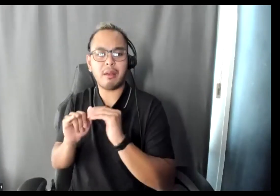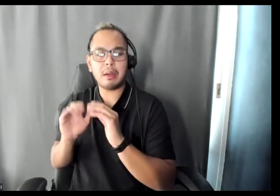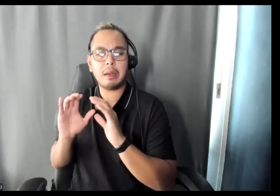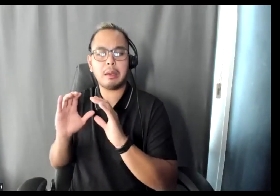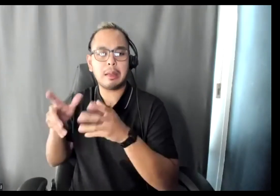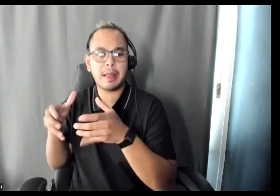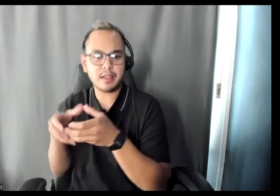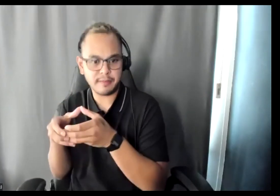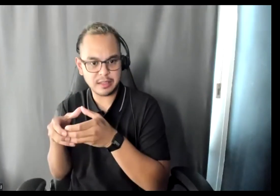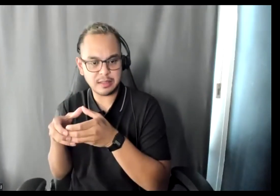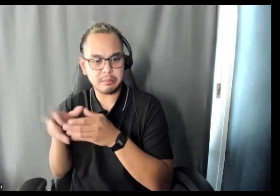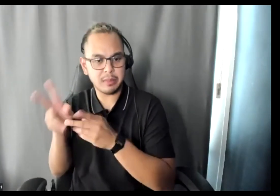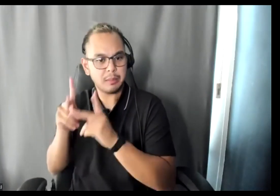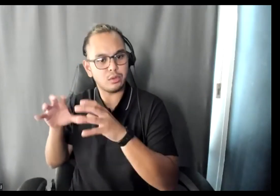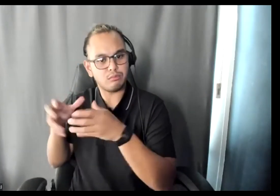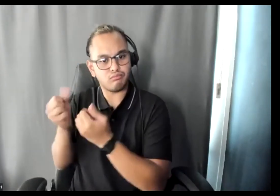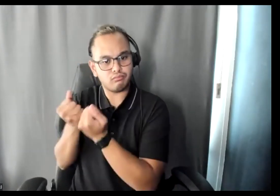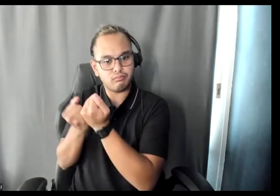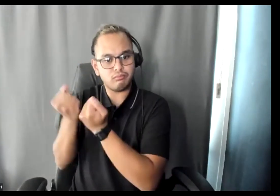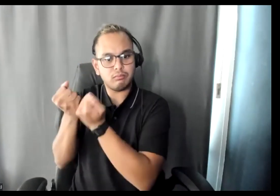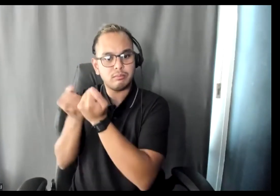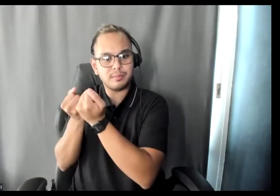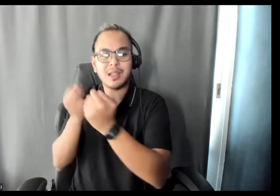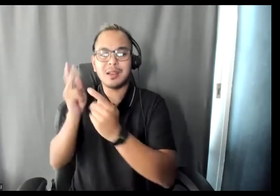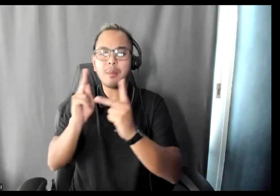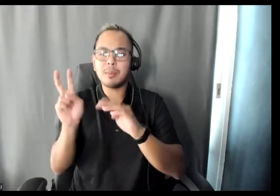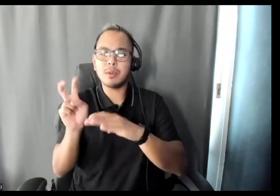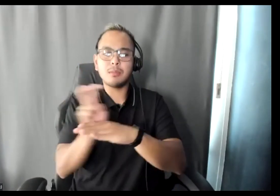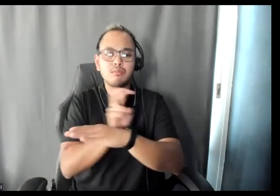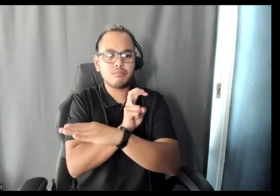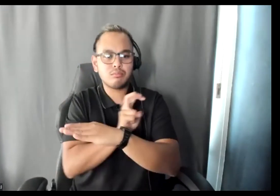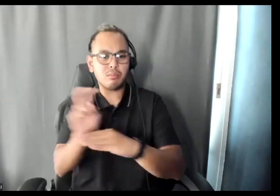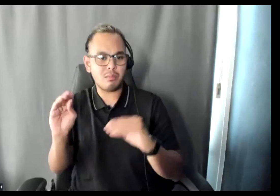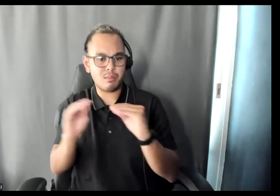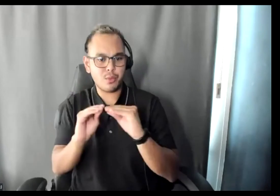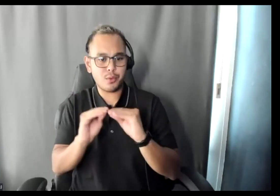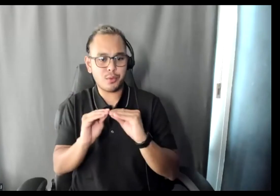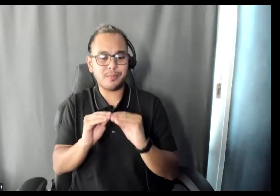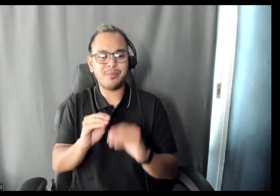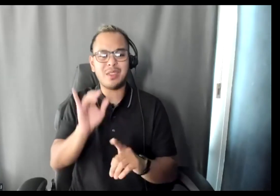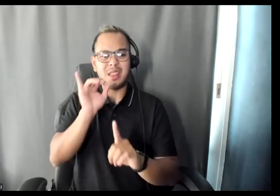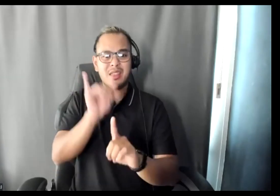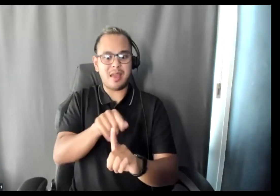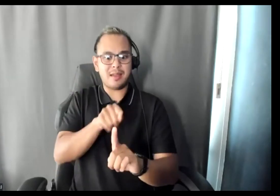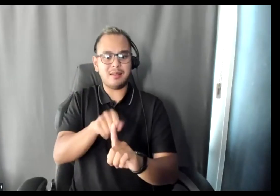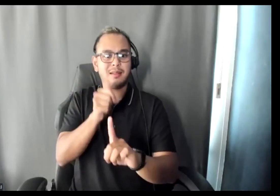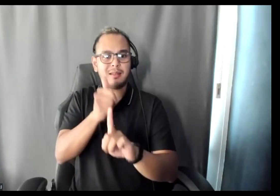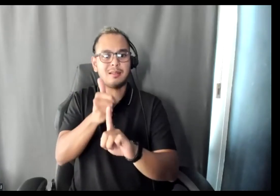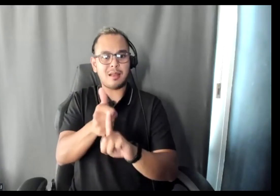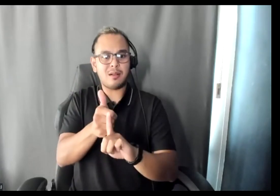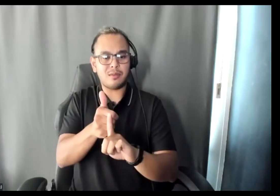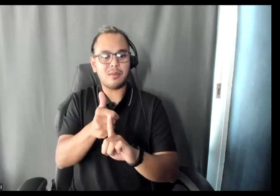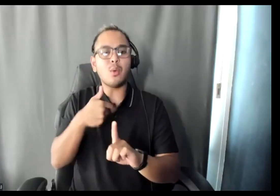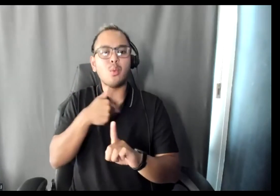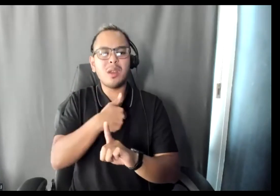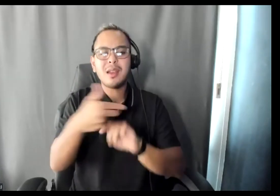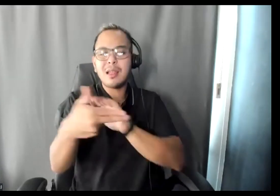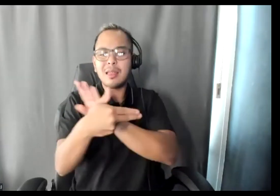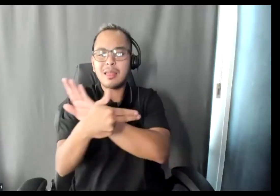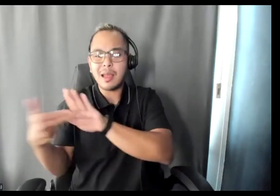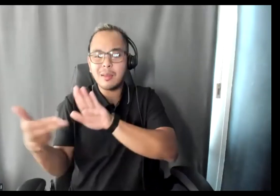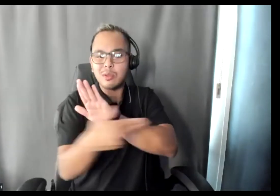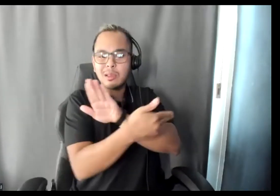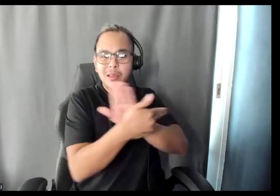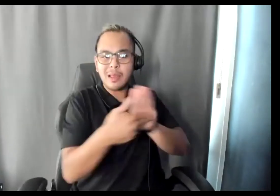orientation and how that shifts across a trajectory. And even how that, you know, how we've labeled the groups of folks saying,